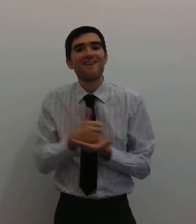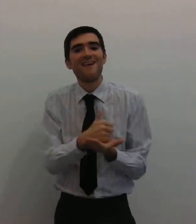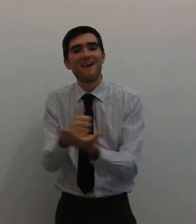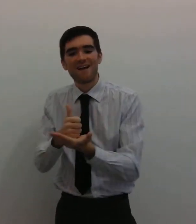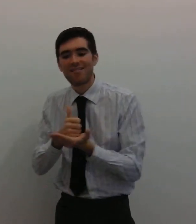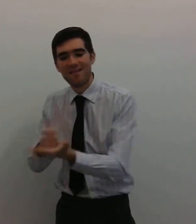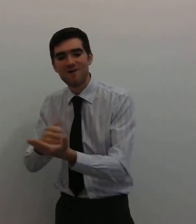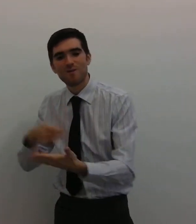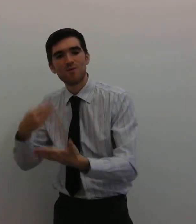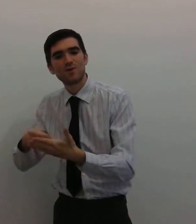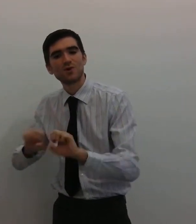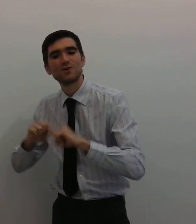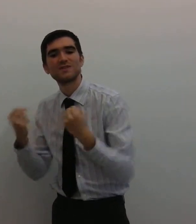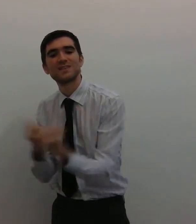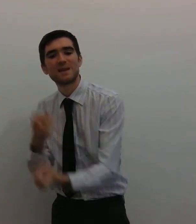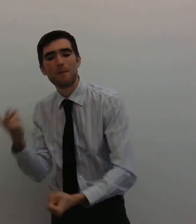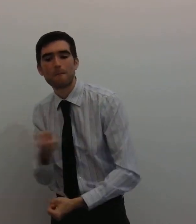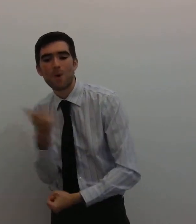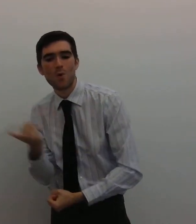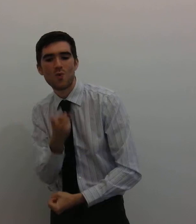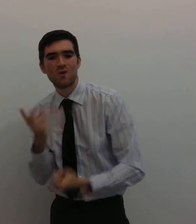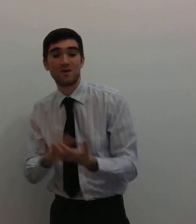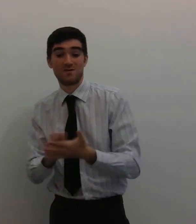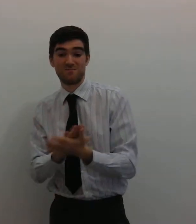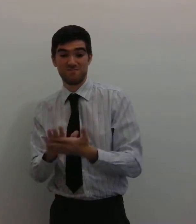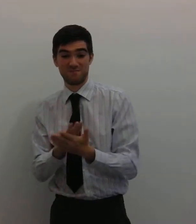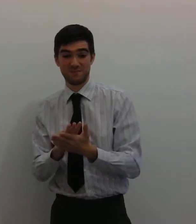possible and less time consuming.